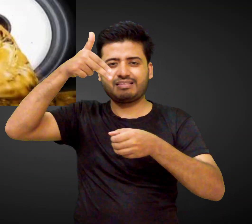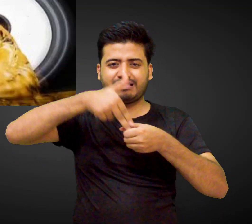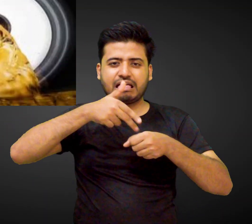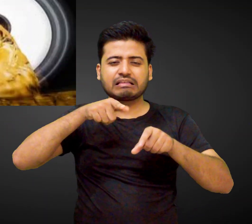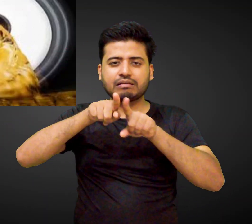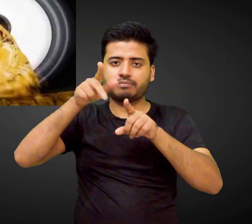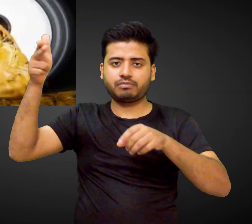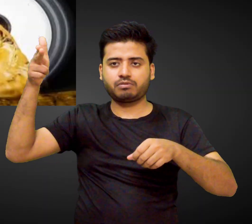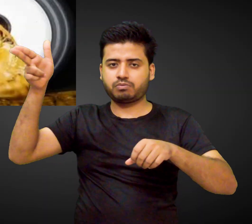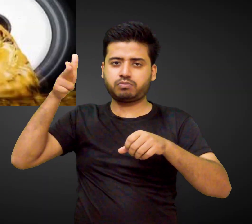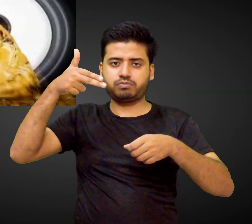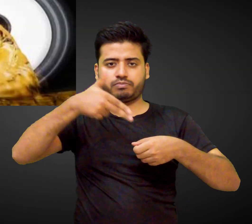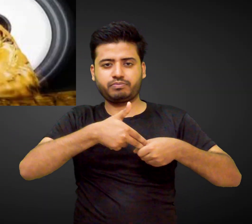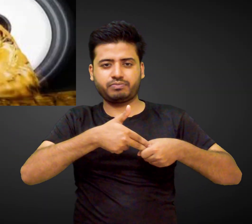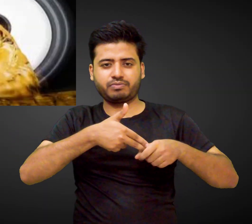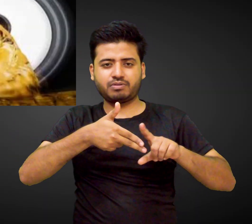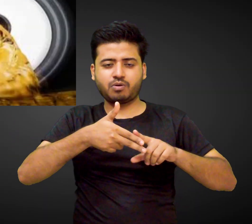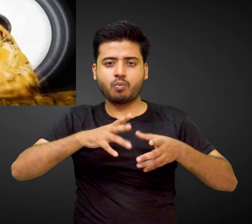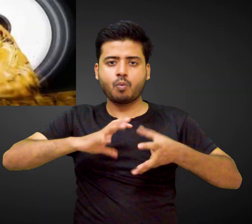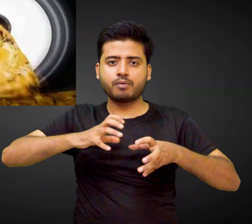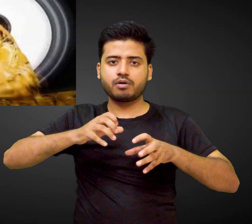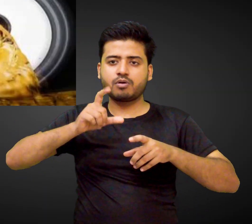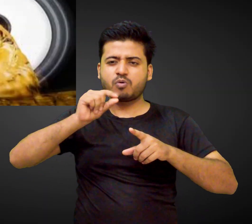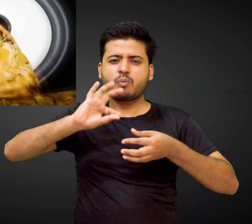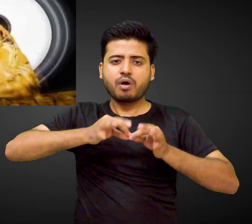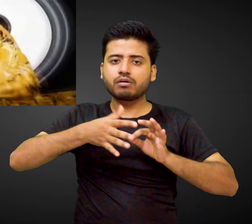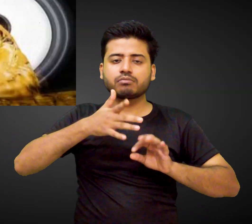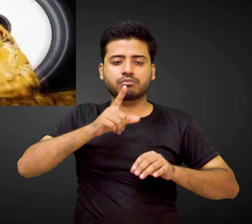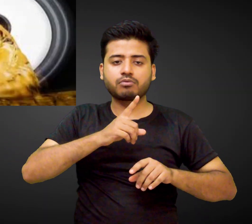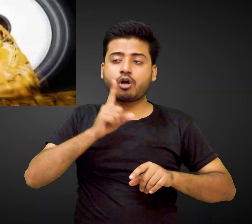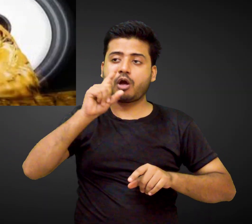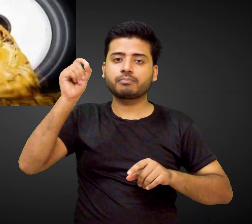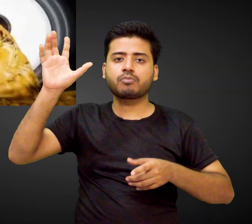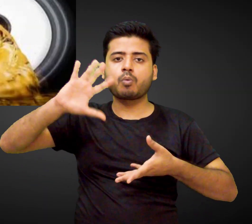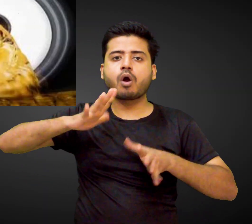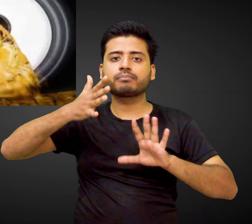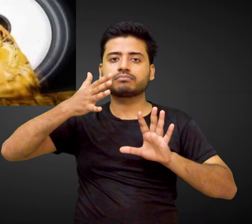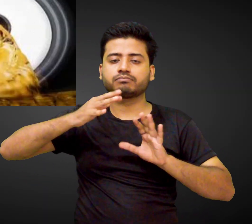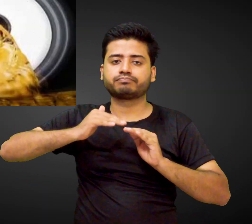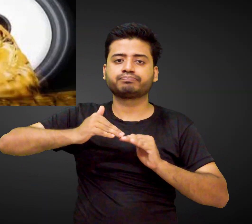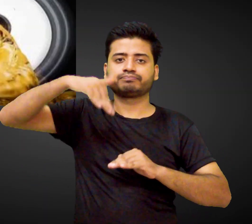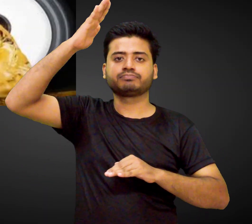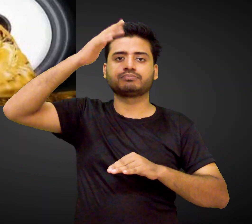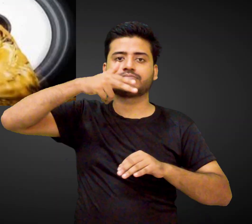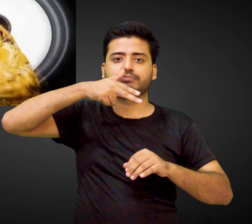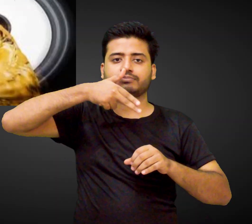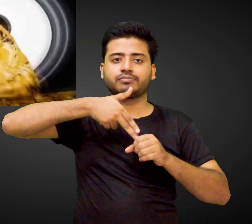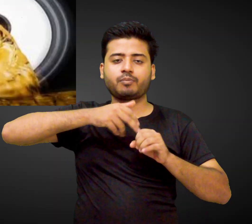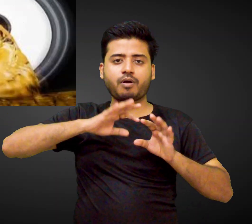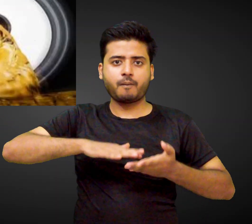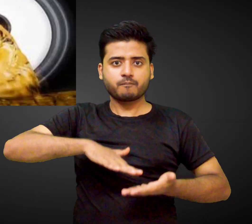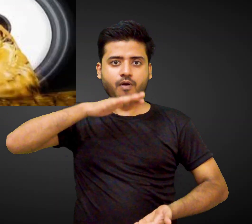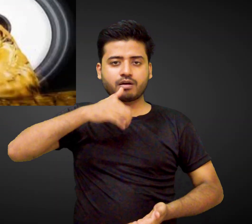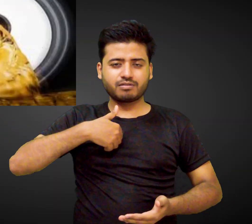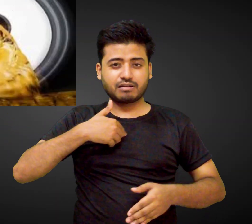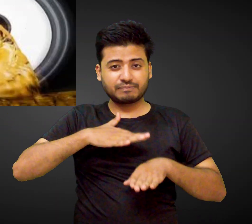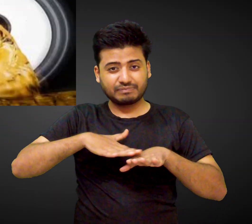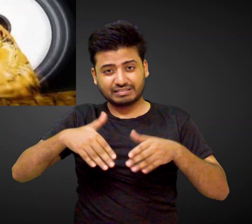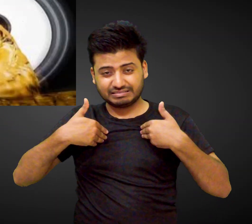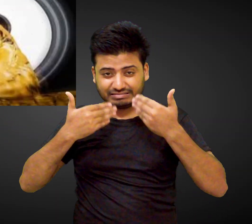Remove non-essential items from your trunk and back seat. Maintain your vehicle regularly. A poorly maintained engine can reduce